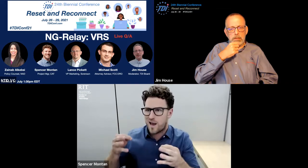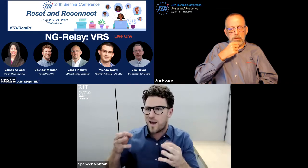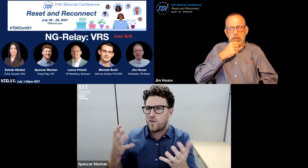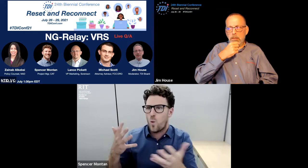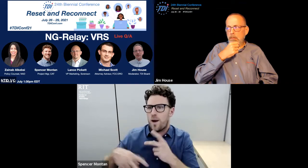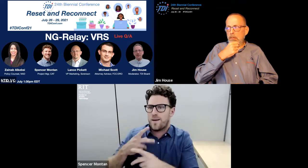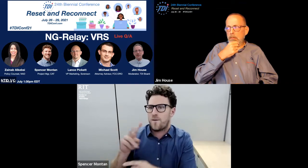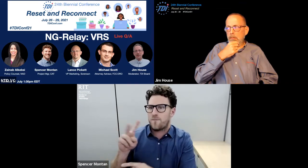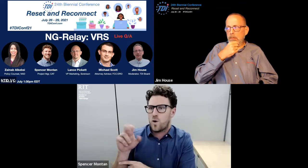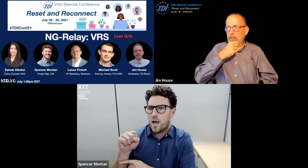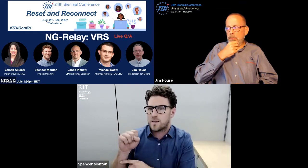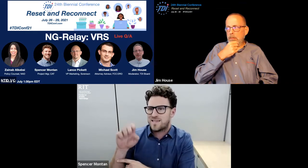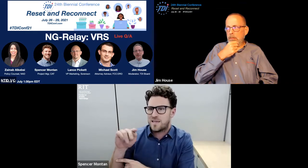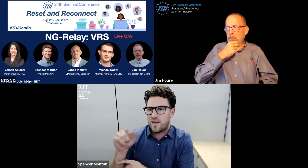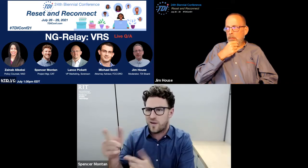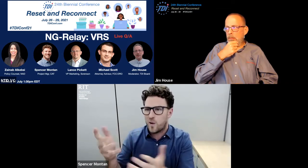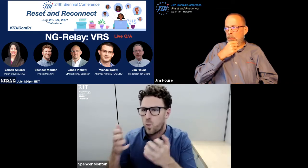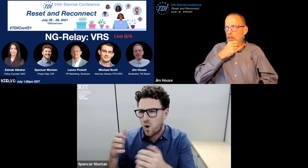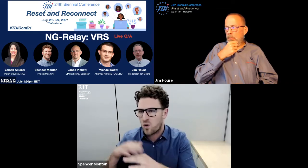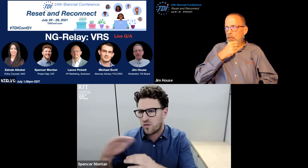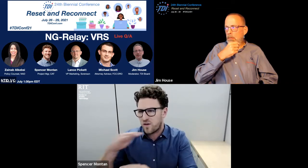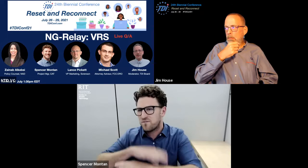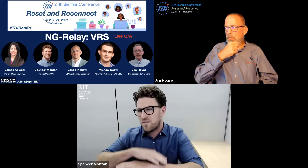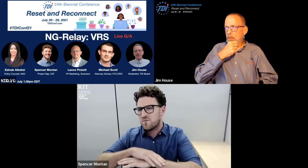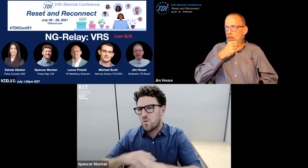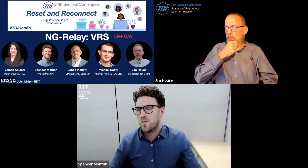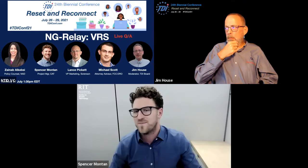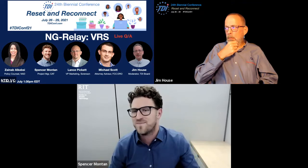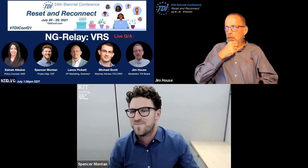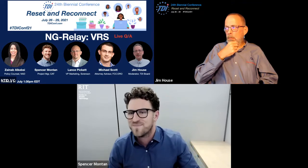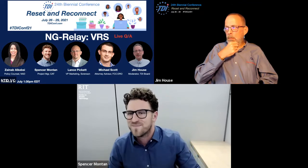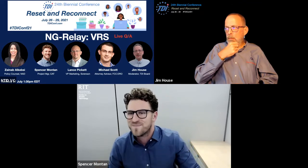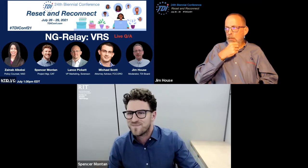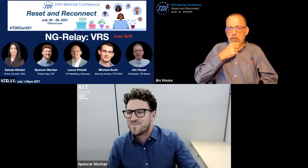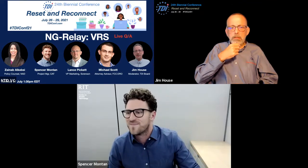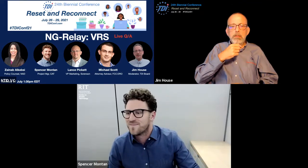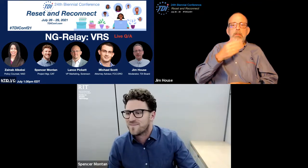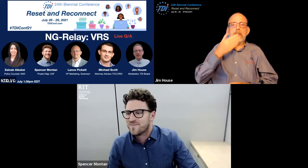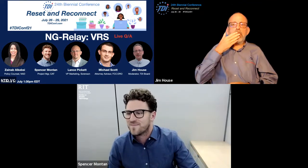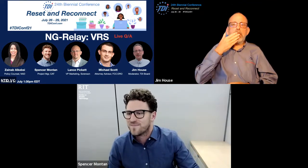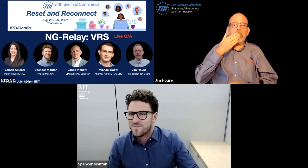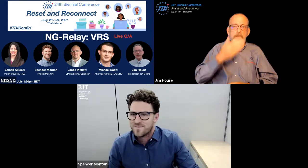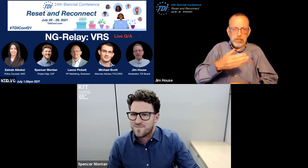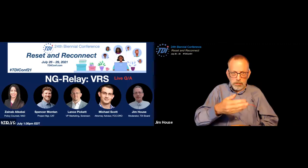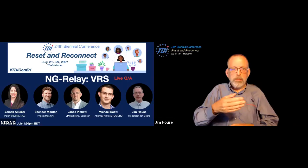empower consumers to decide what type of relay settings that they want on their platform.